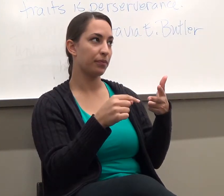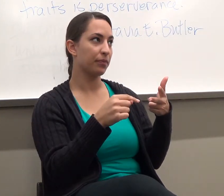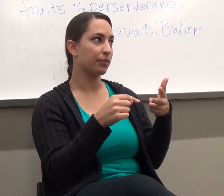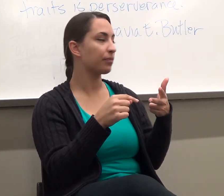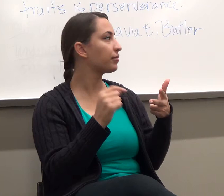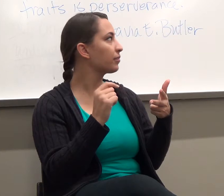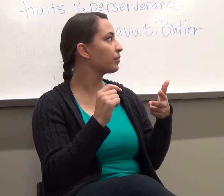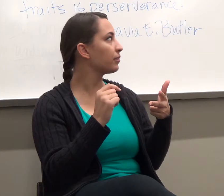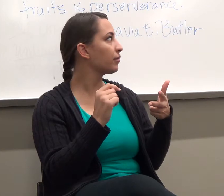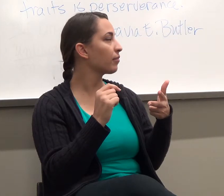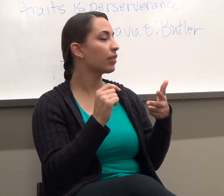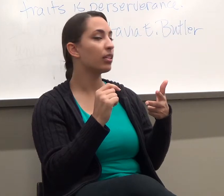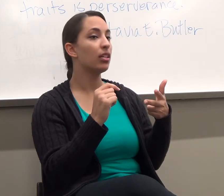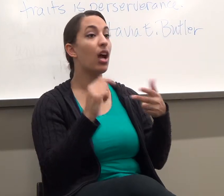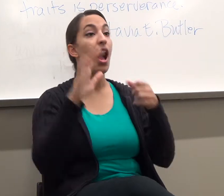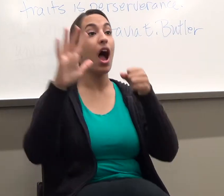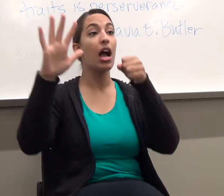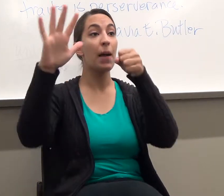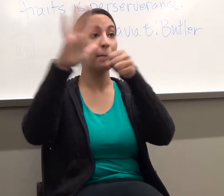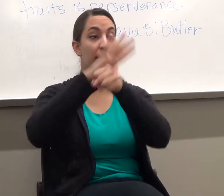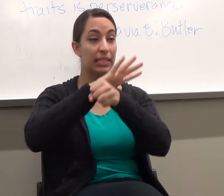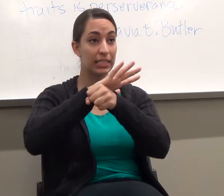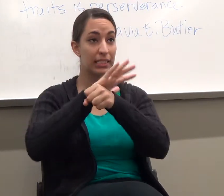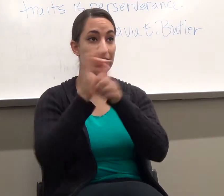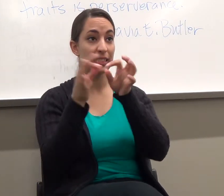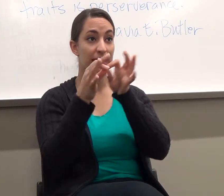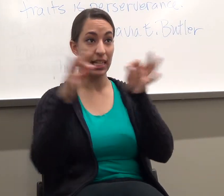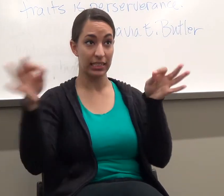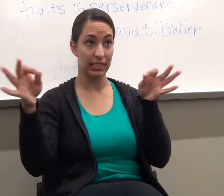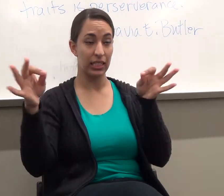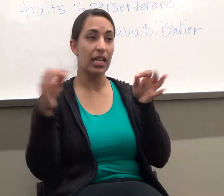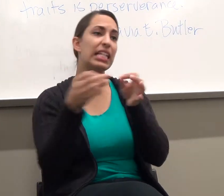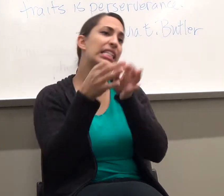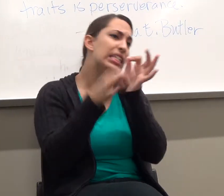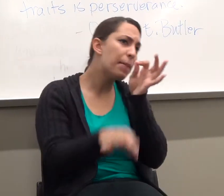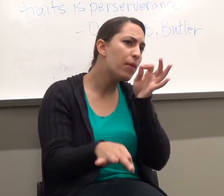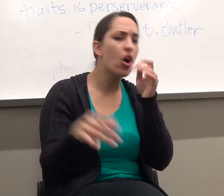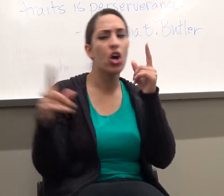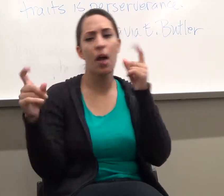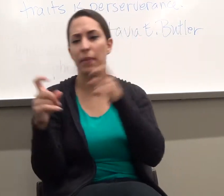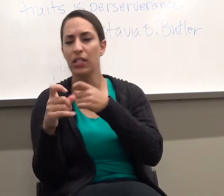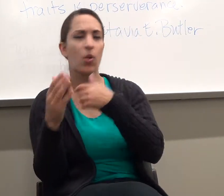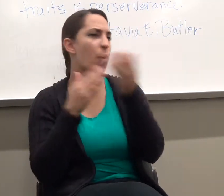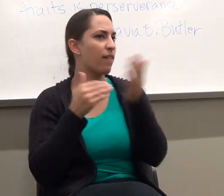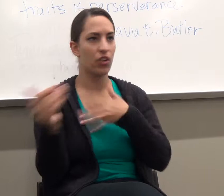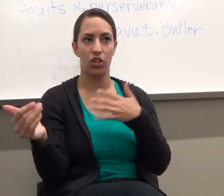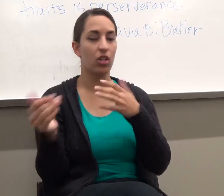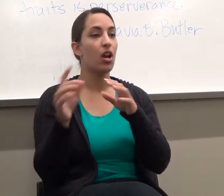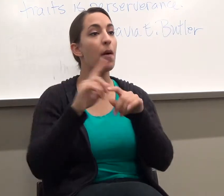a complete sentence, whether it's a simple sentence, a complex sentence, or one of those other ones.